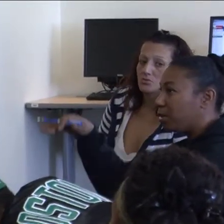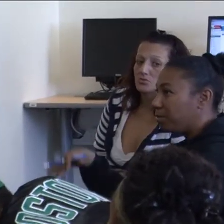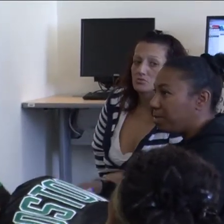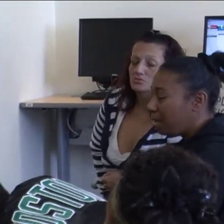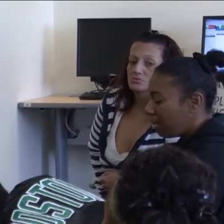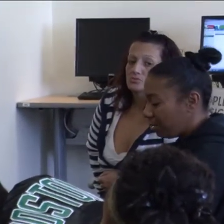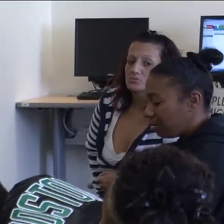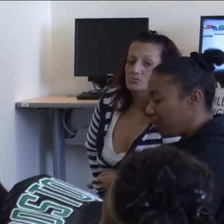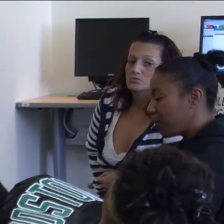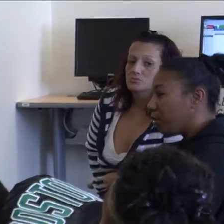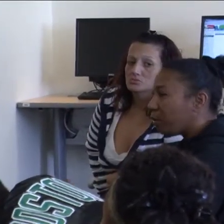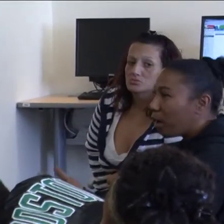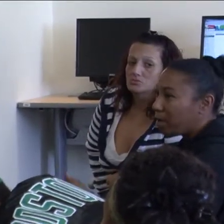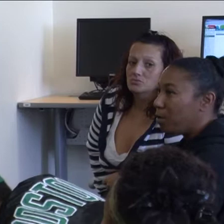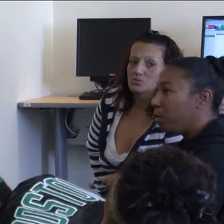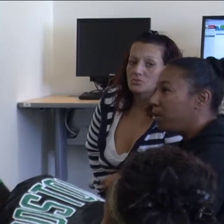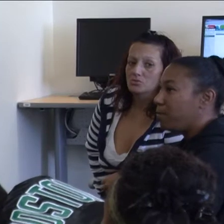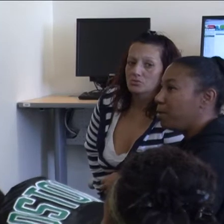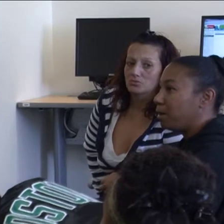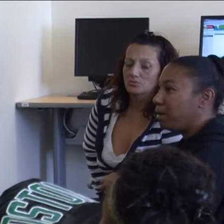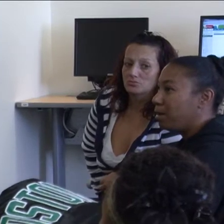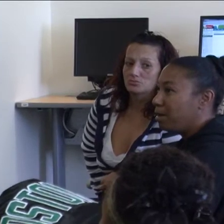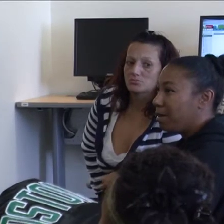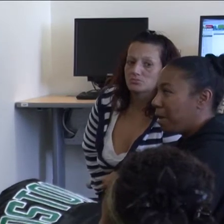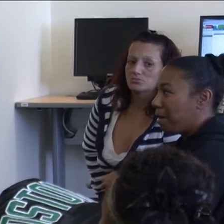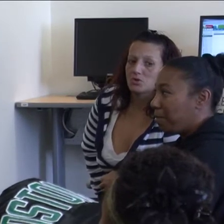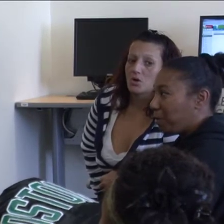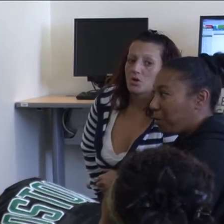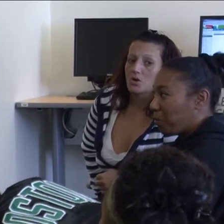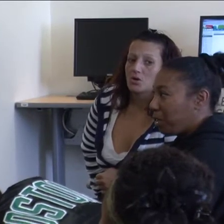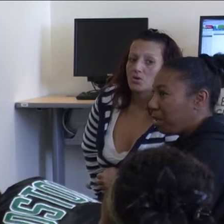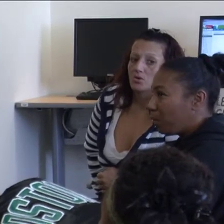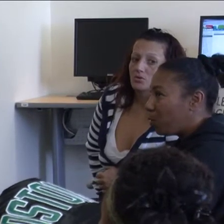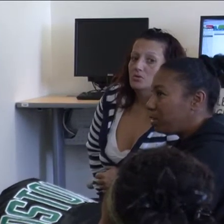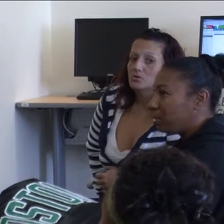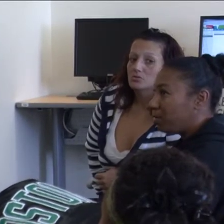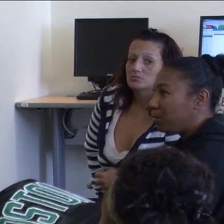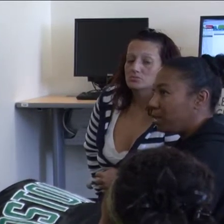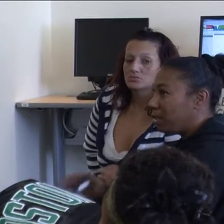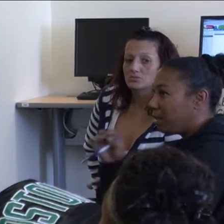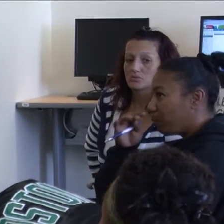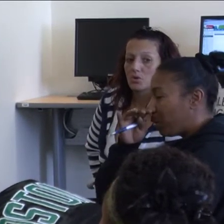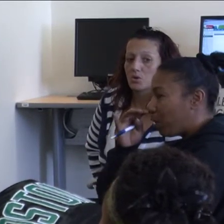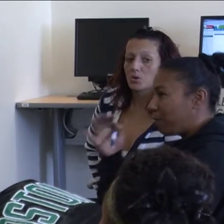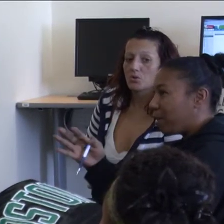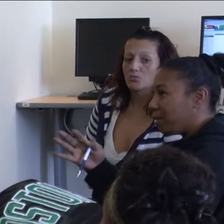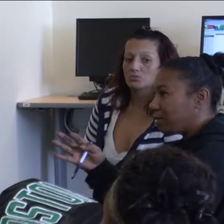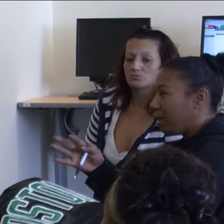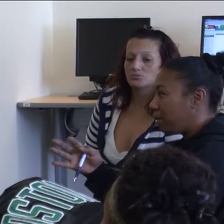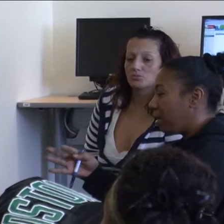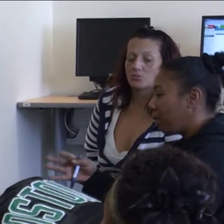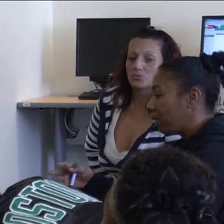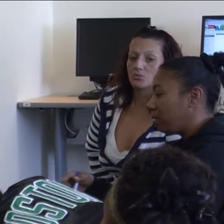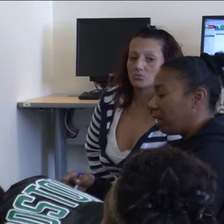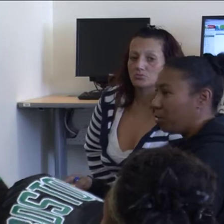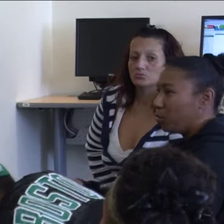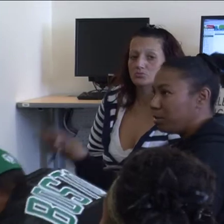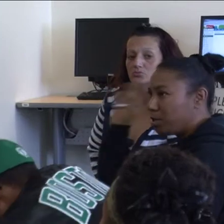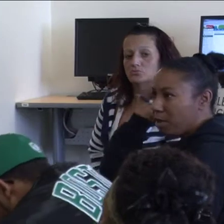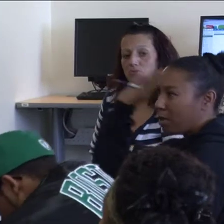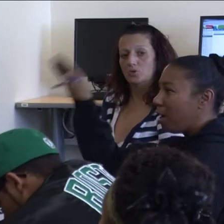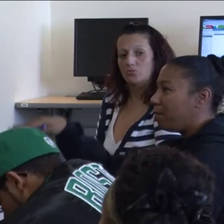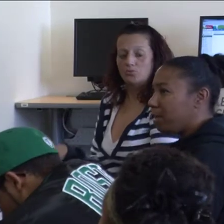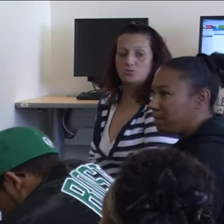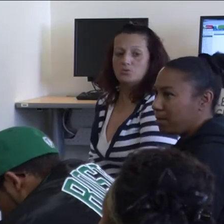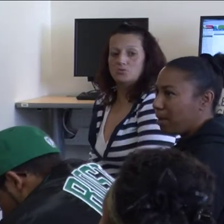the suburbs, and she's always wondering, why can't we live out there? And I'm like, well, we can't afford to live out there. But her friends, like, their land